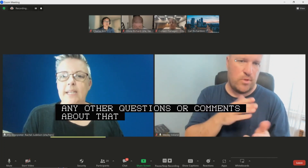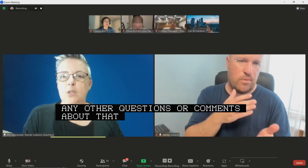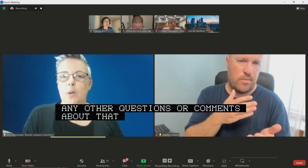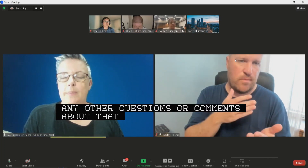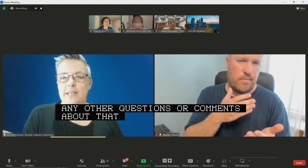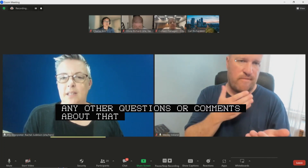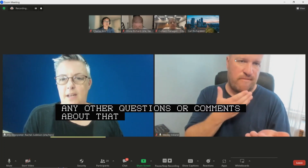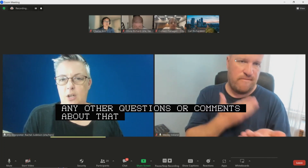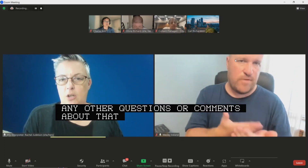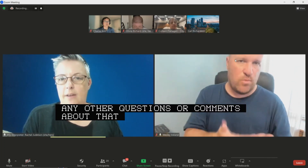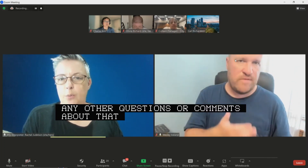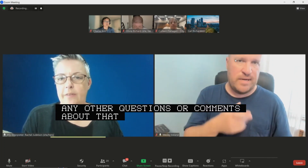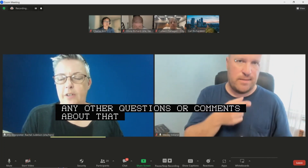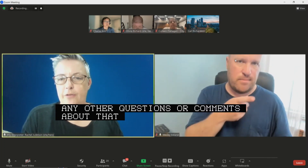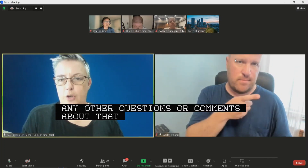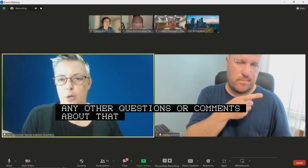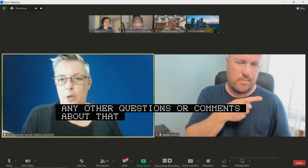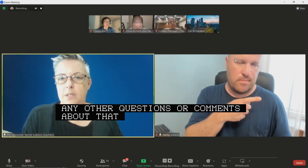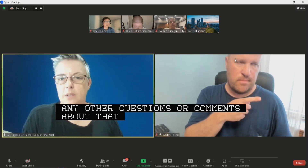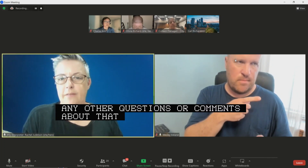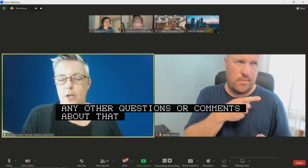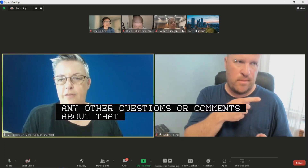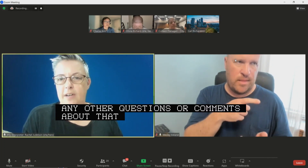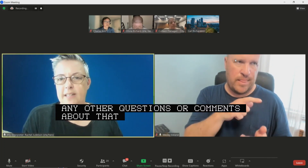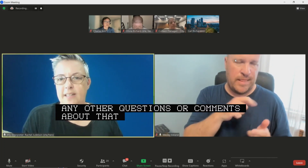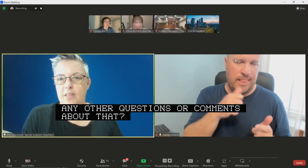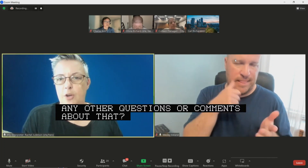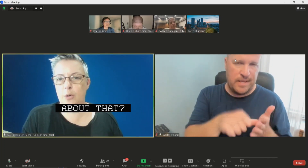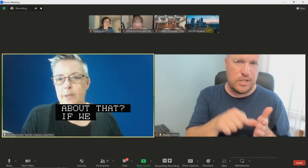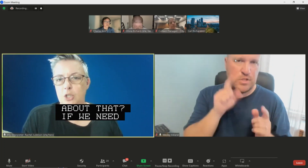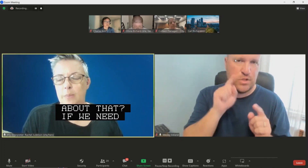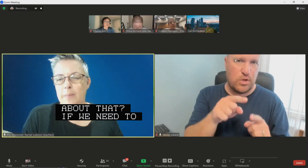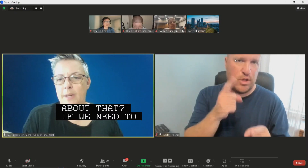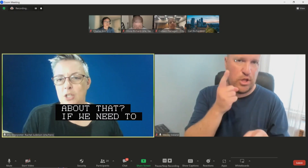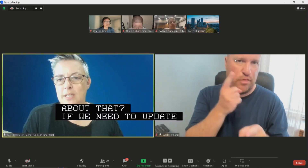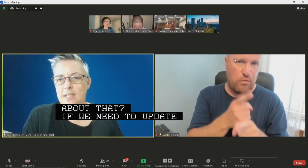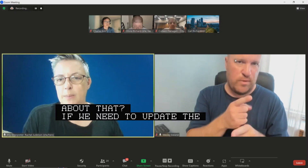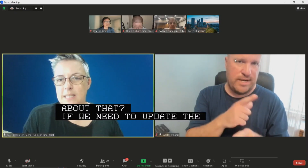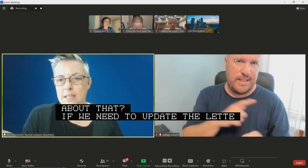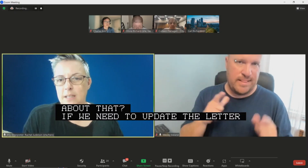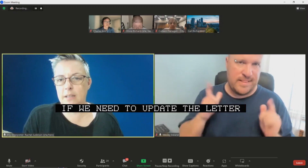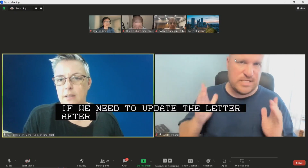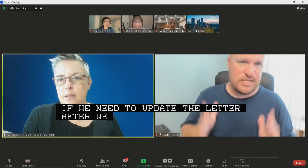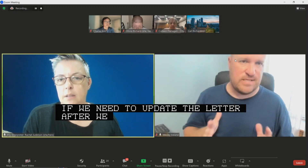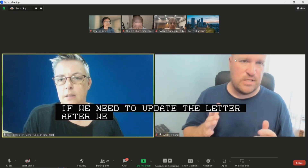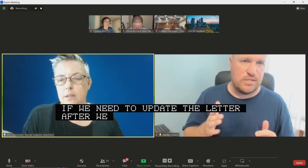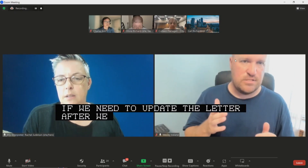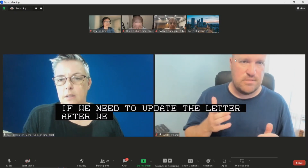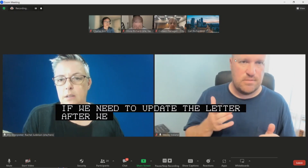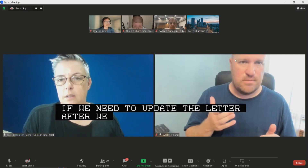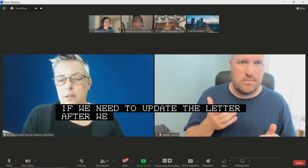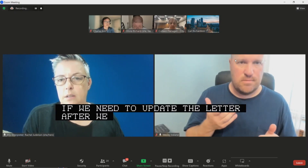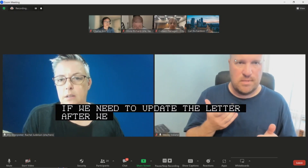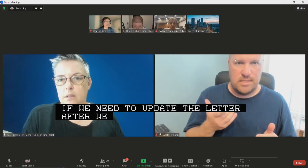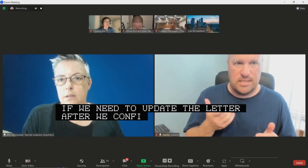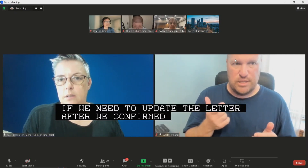If we need to update the letter after we've confirmed and verified that that third bill should be mentioned explicitly,